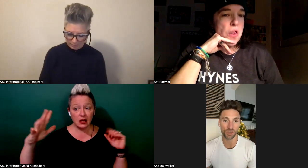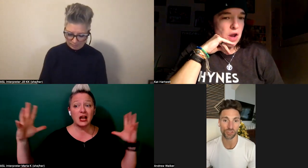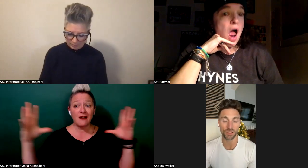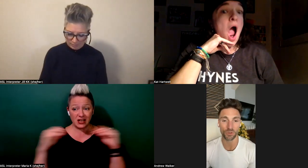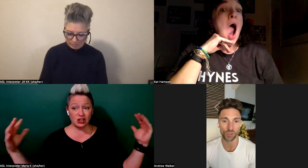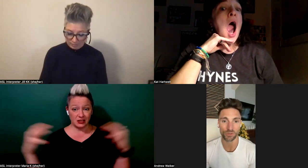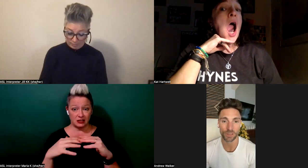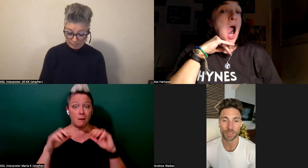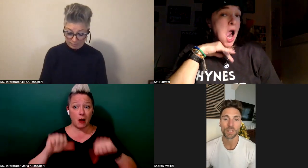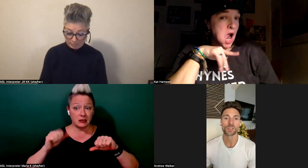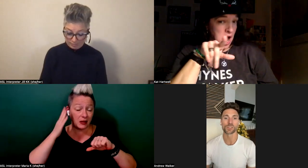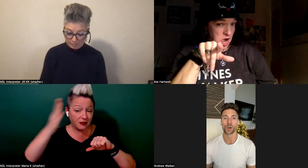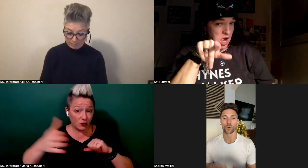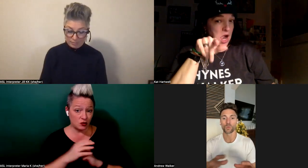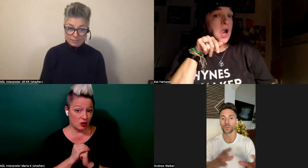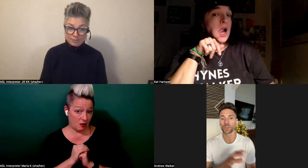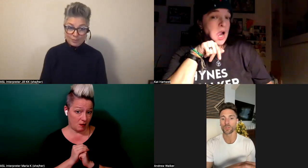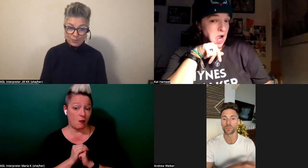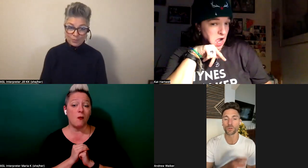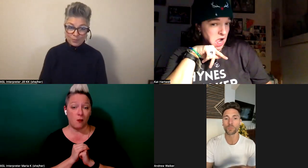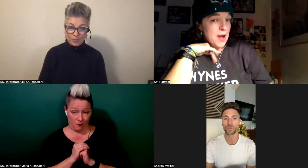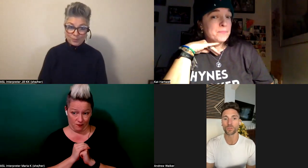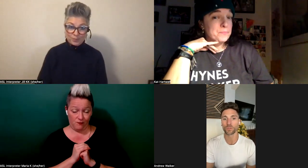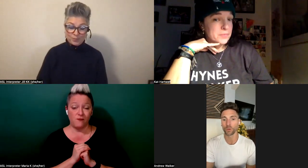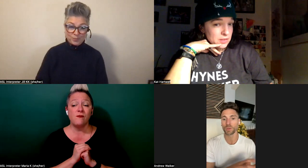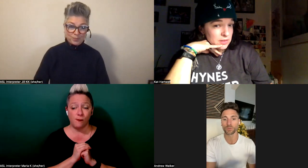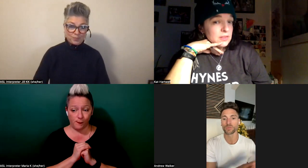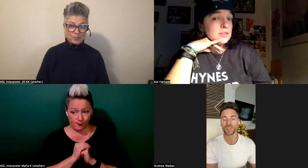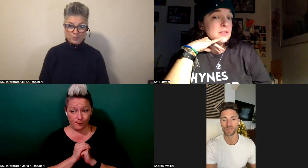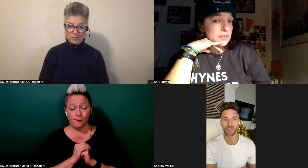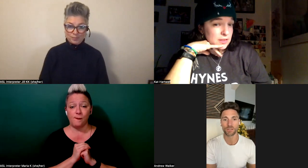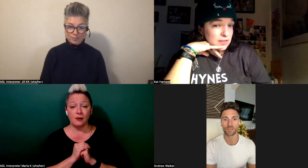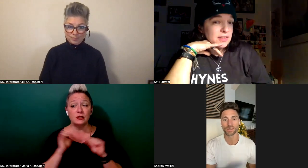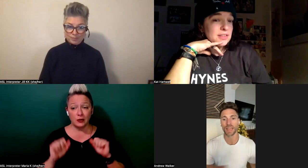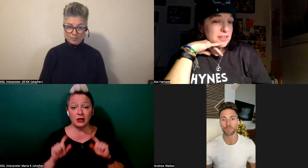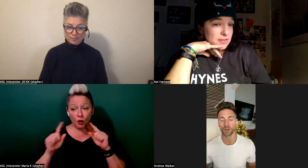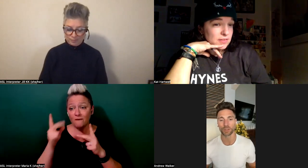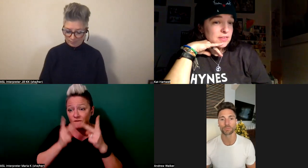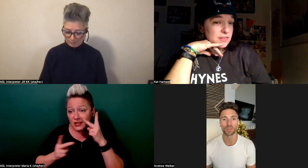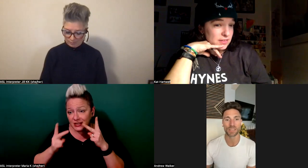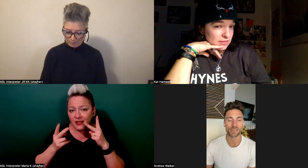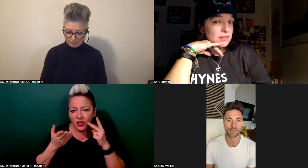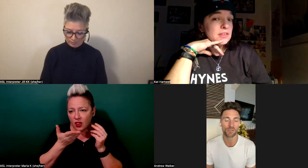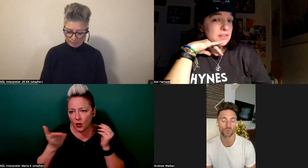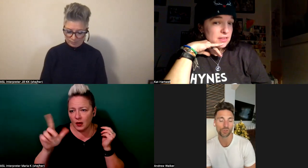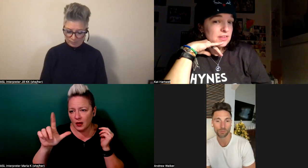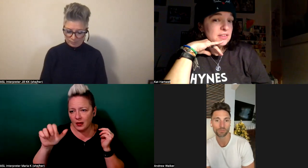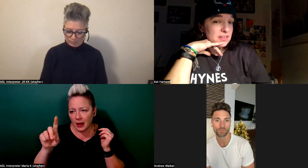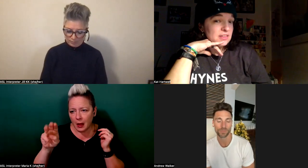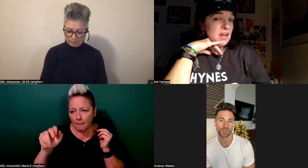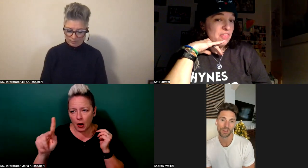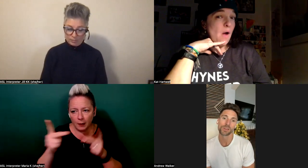conventions potentially in the future. So you'll be able to visit these landmark places in the